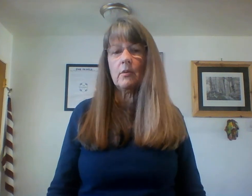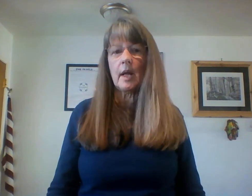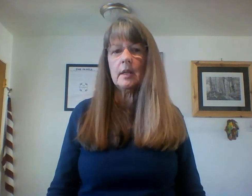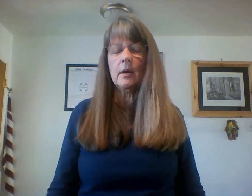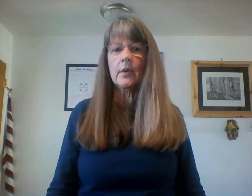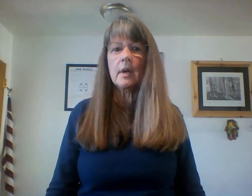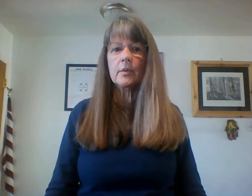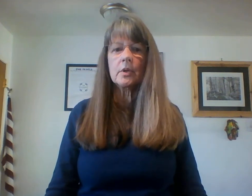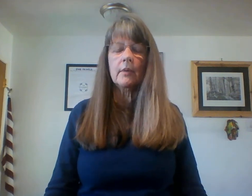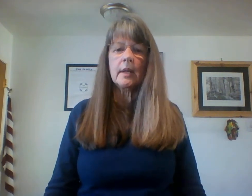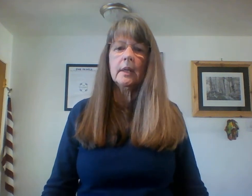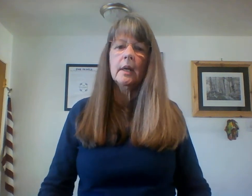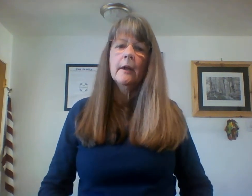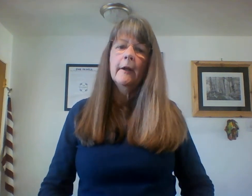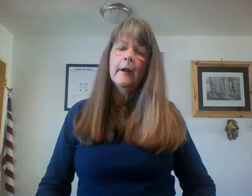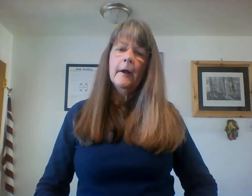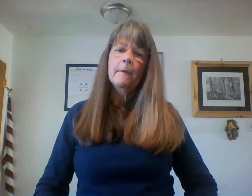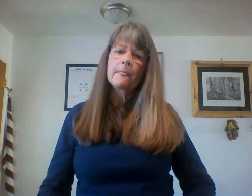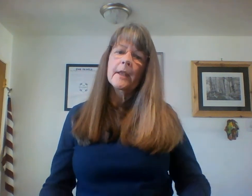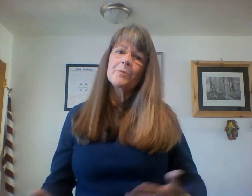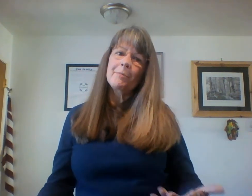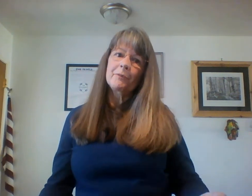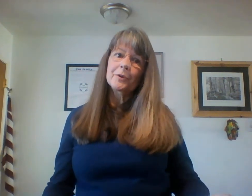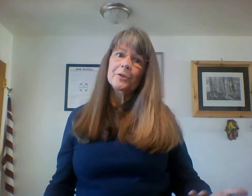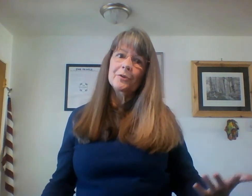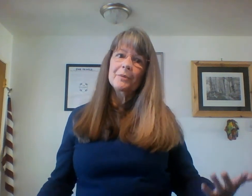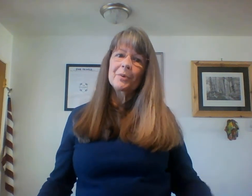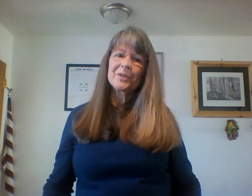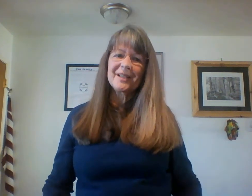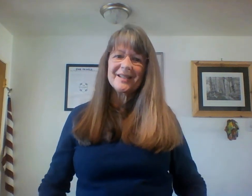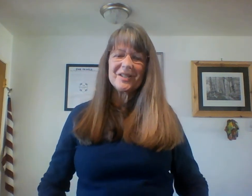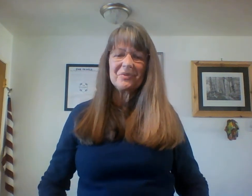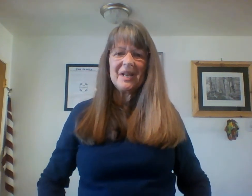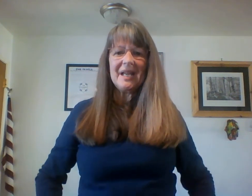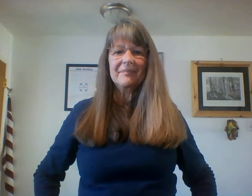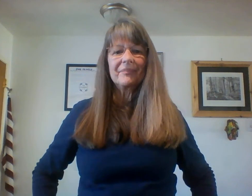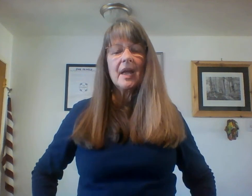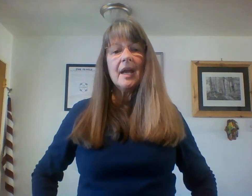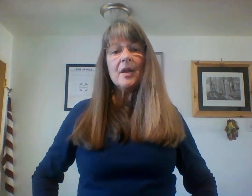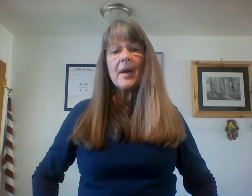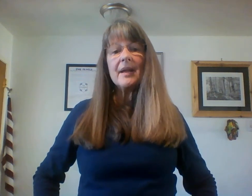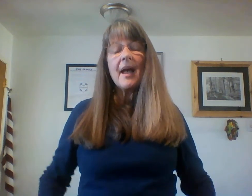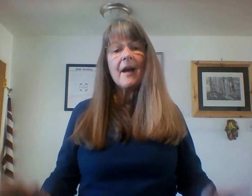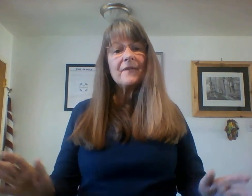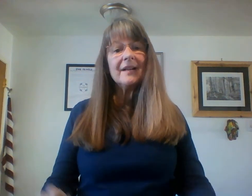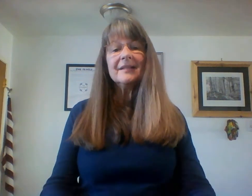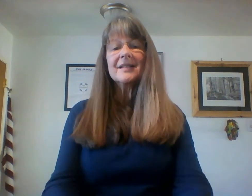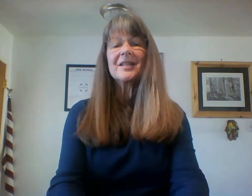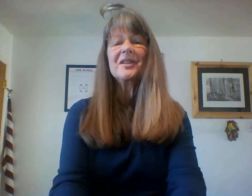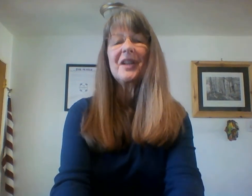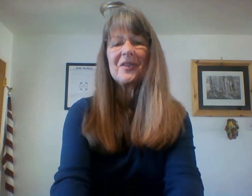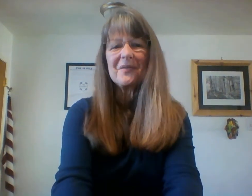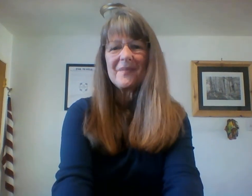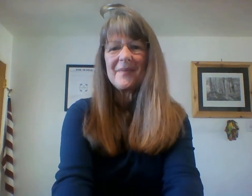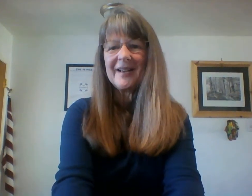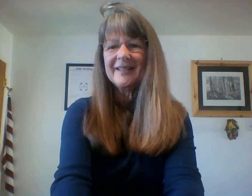correctly or the numbers correctly. That's why I prefer to do it in person because it's 3D. Anyway, have fun. See you later. Bye bye.